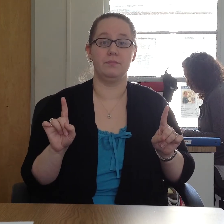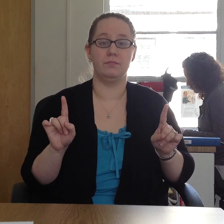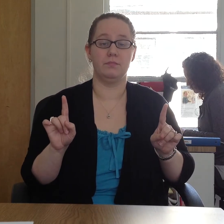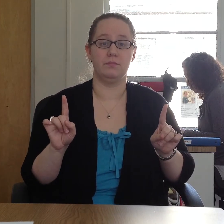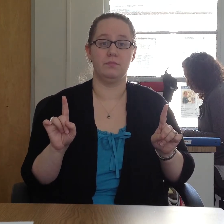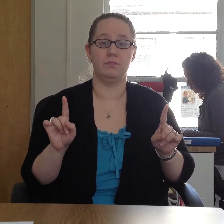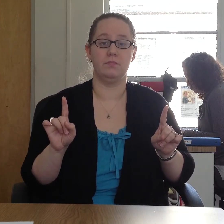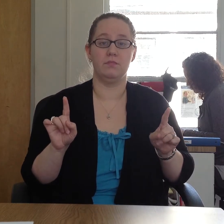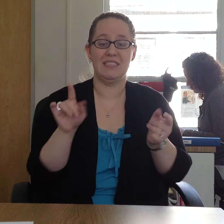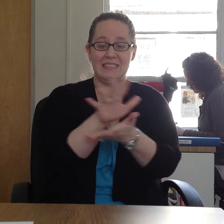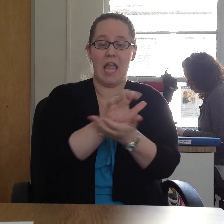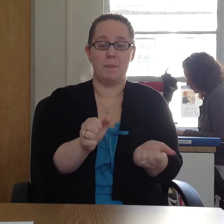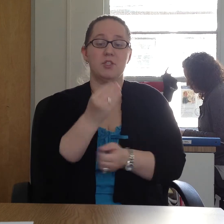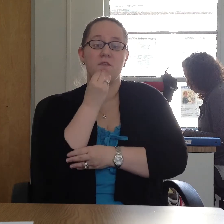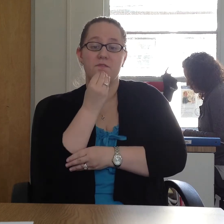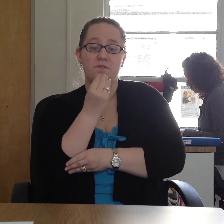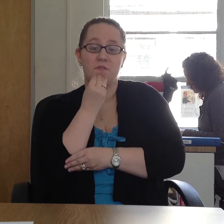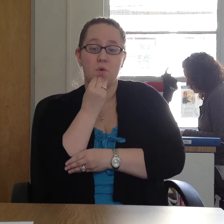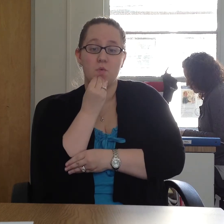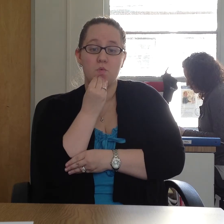spoiled food is not a cause of foodborne illness.